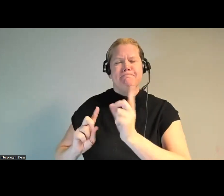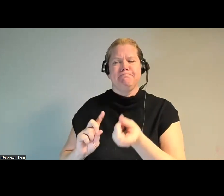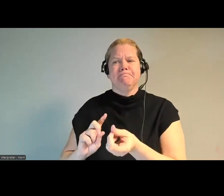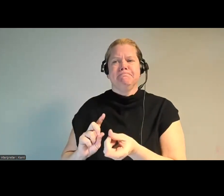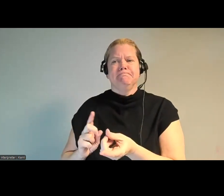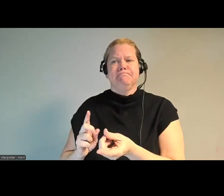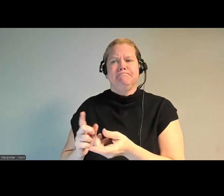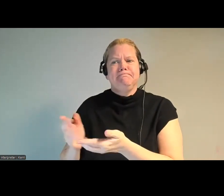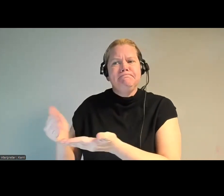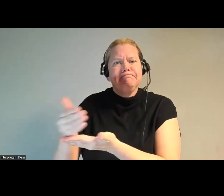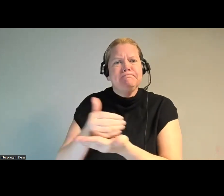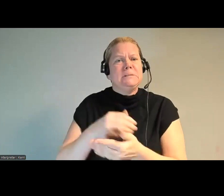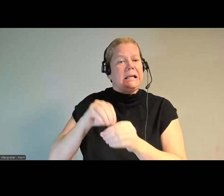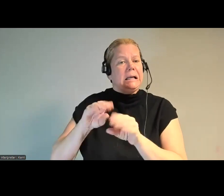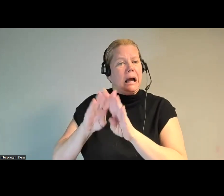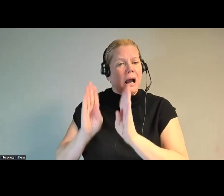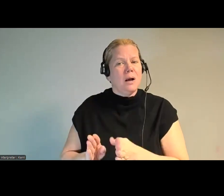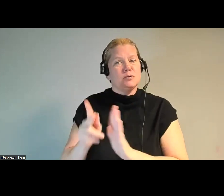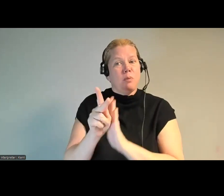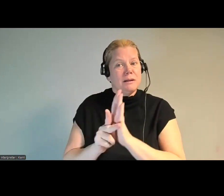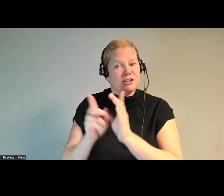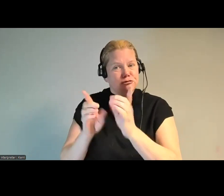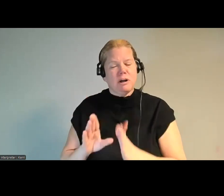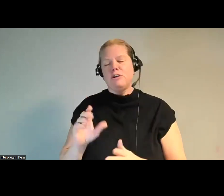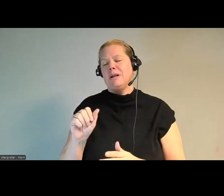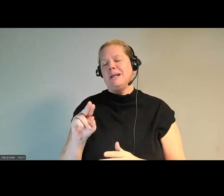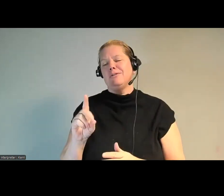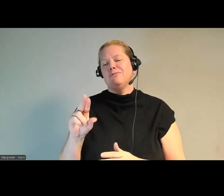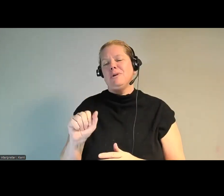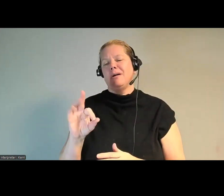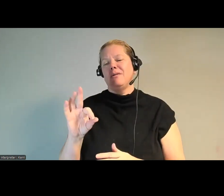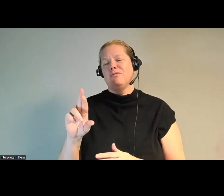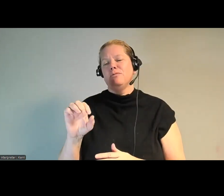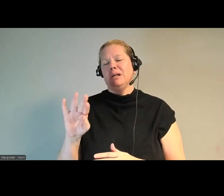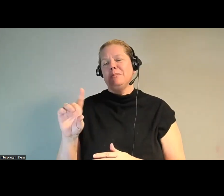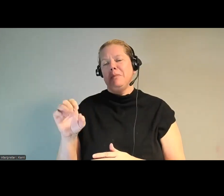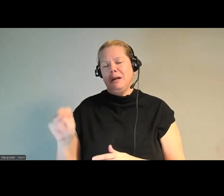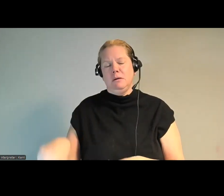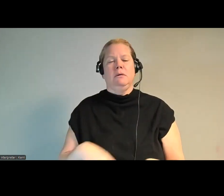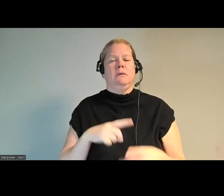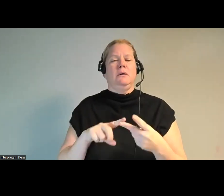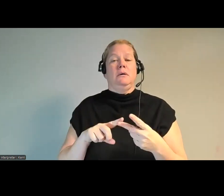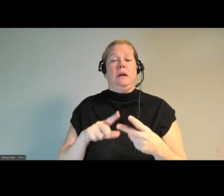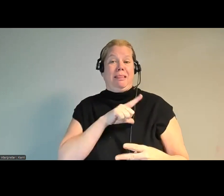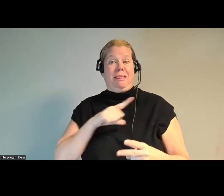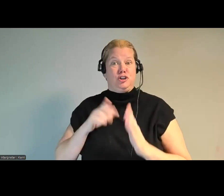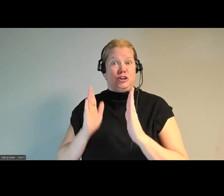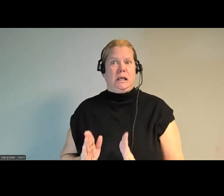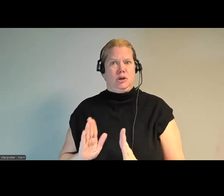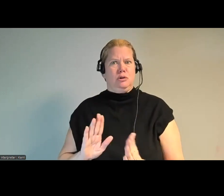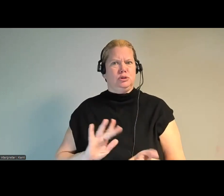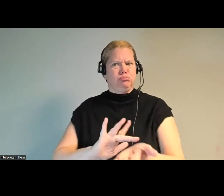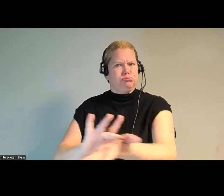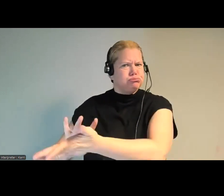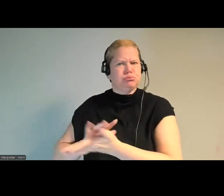own in-house policy director, Andrea Freeman. We're more in close contact with legislators to understand what